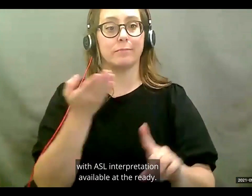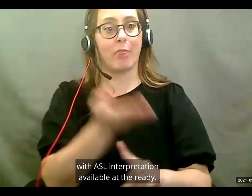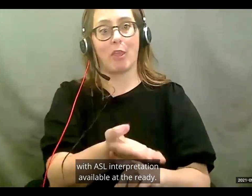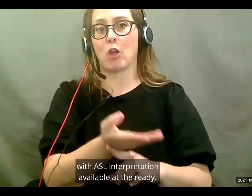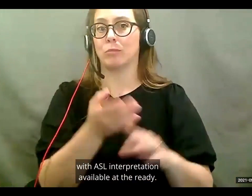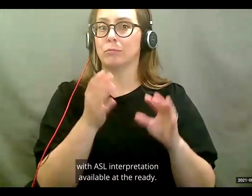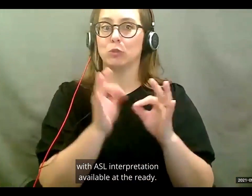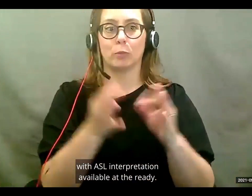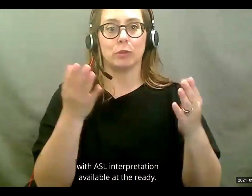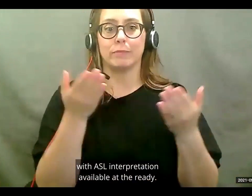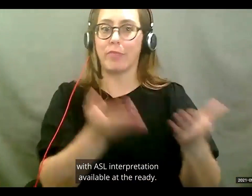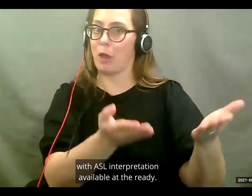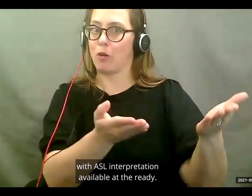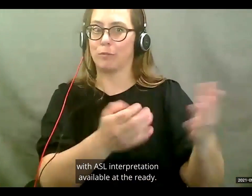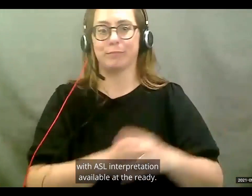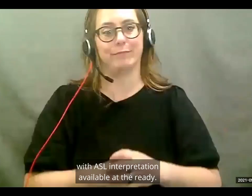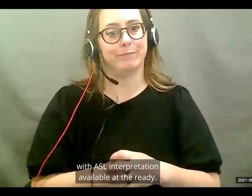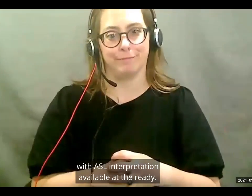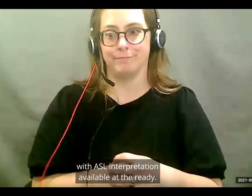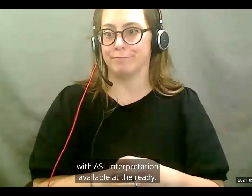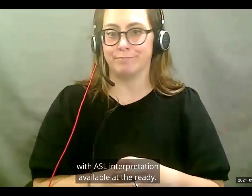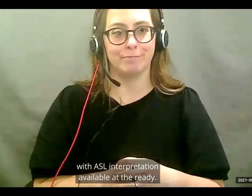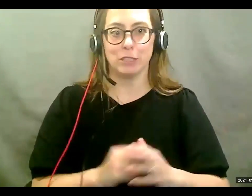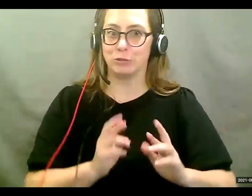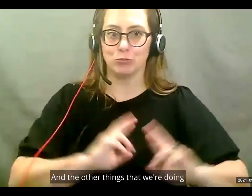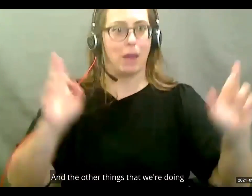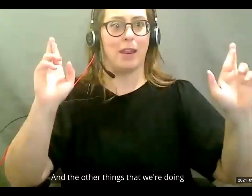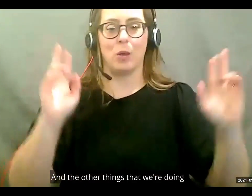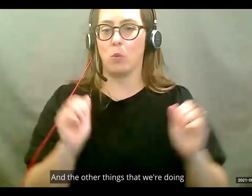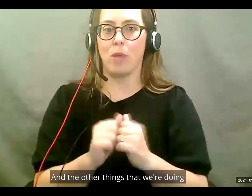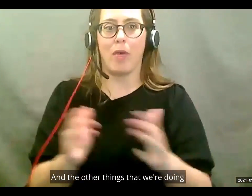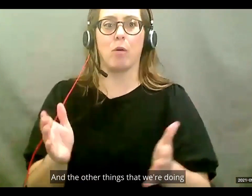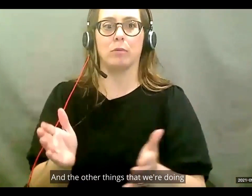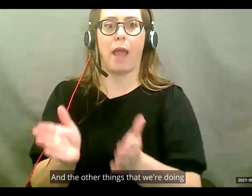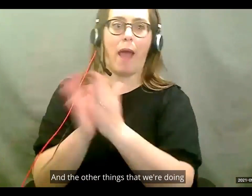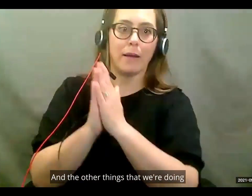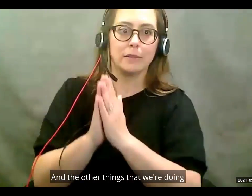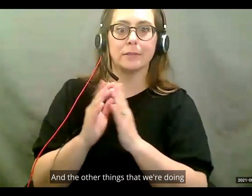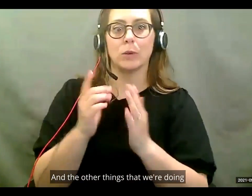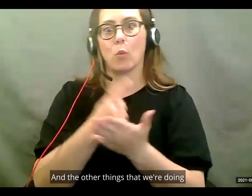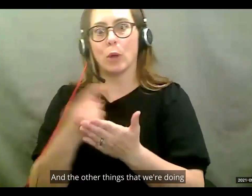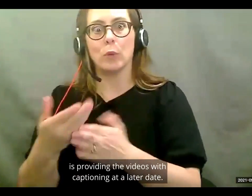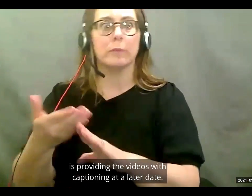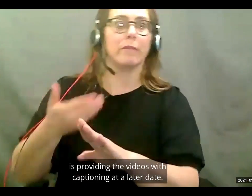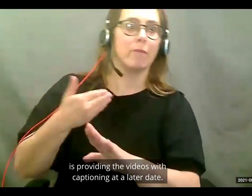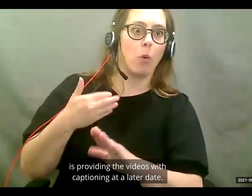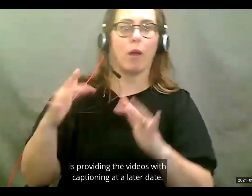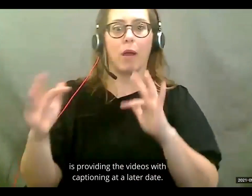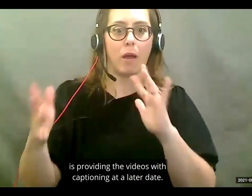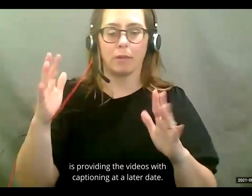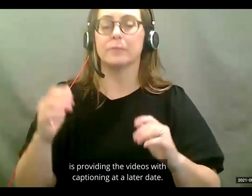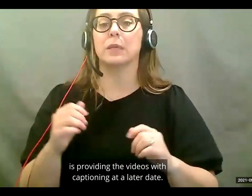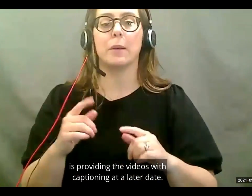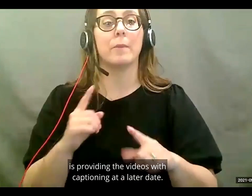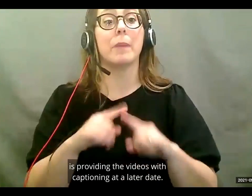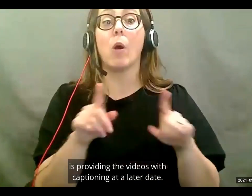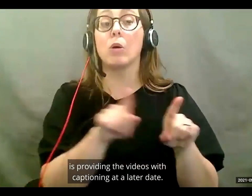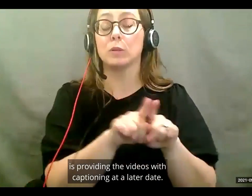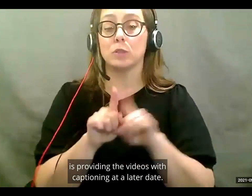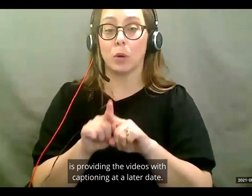interpretation available at the ready. And the other things that we're doing is providing the